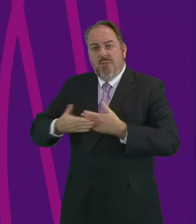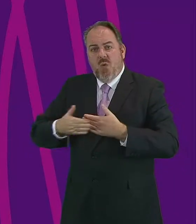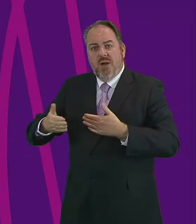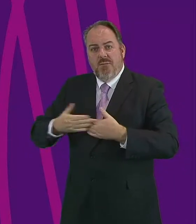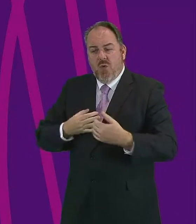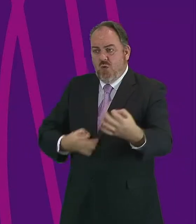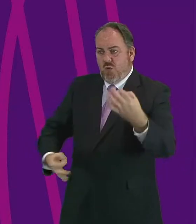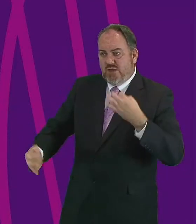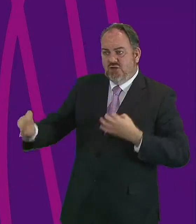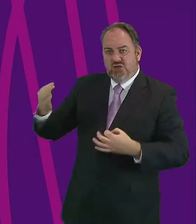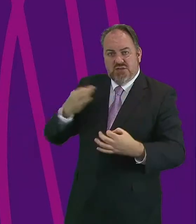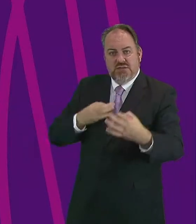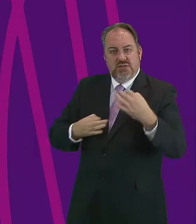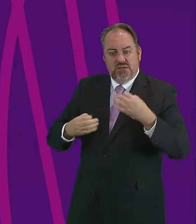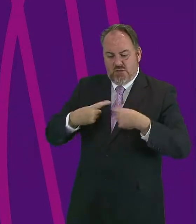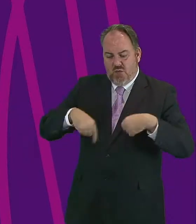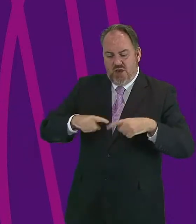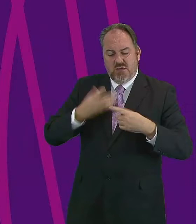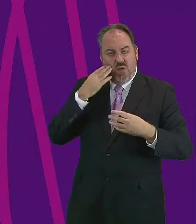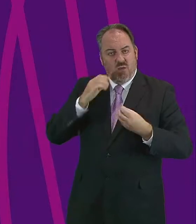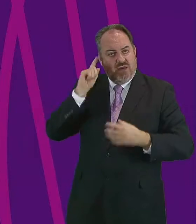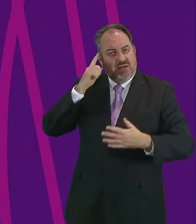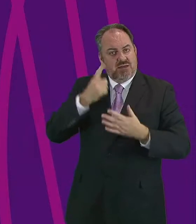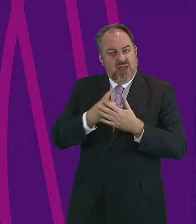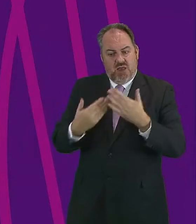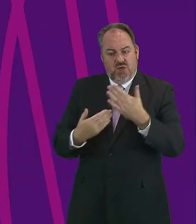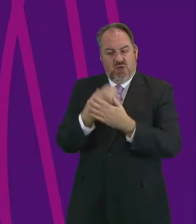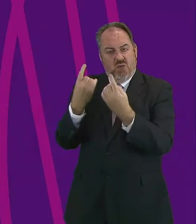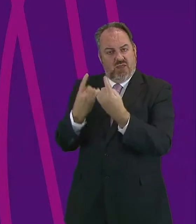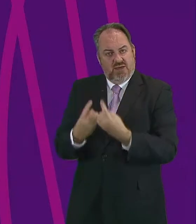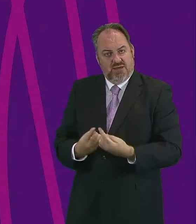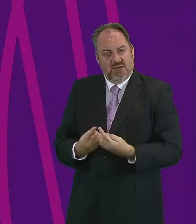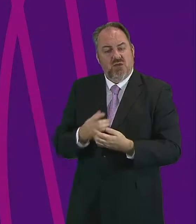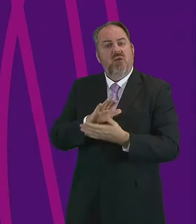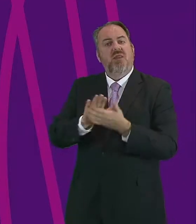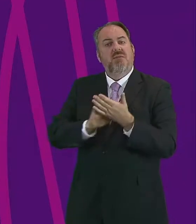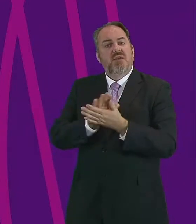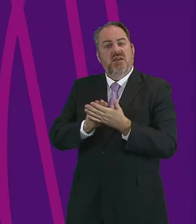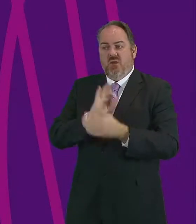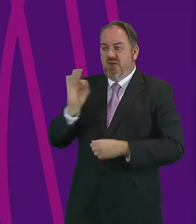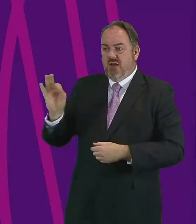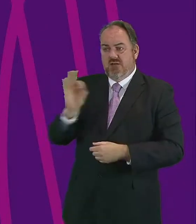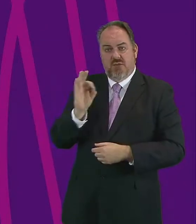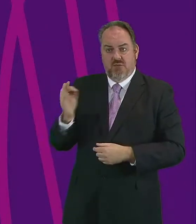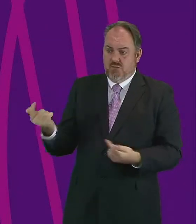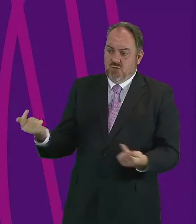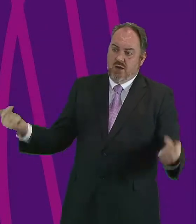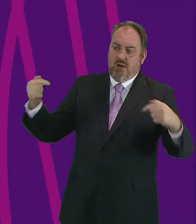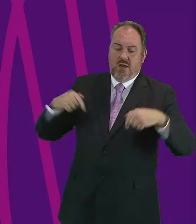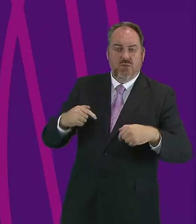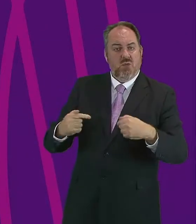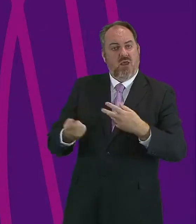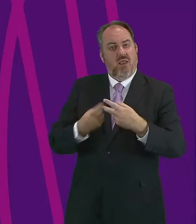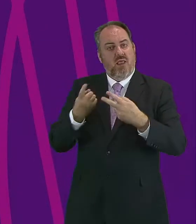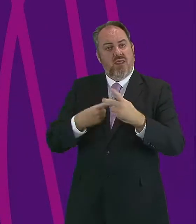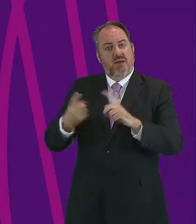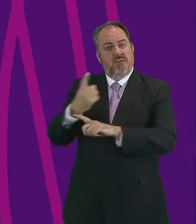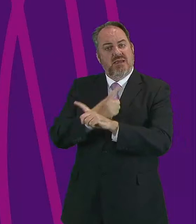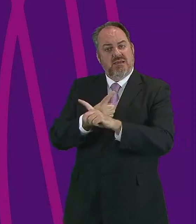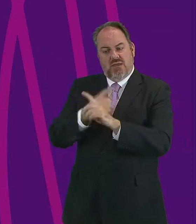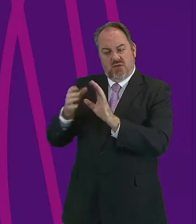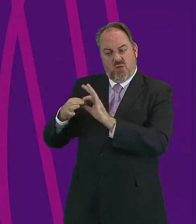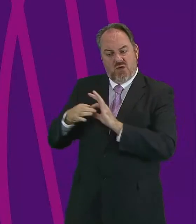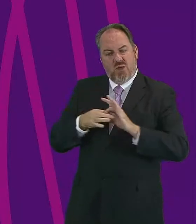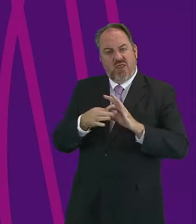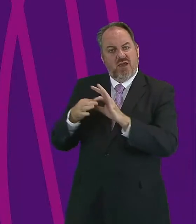written to you, to the party leaders and to the conveners group, asking for nominees to attend a meeting, hopefully this week, to work in collaboration to